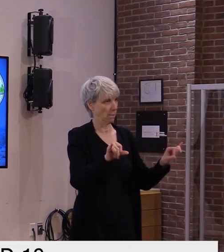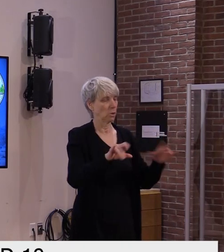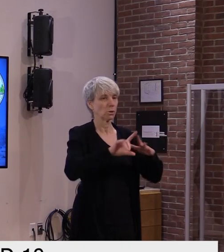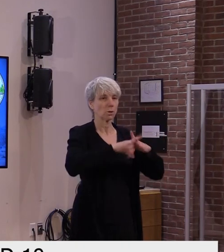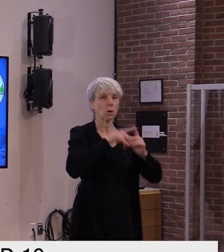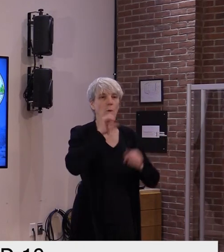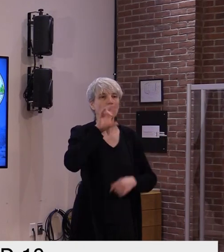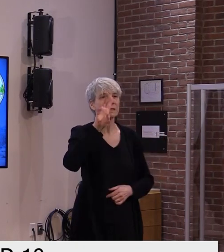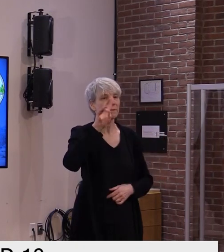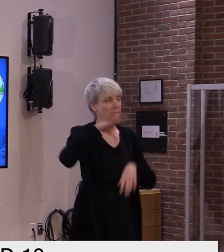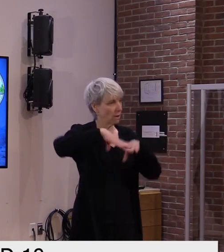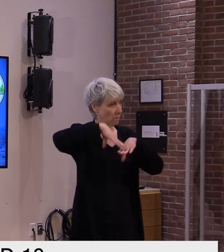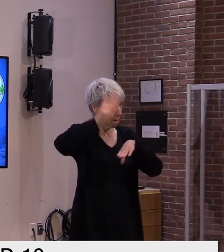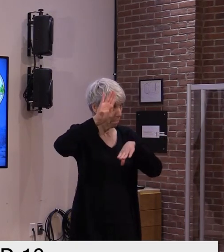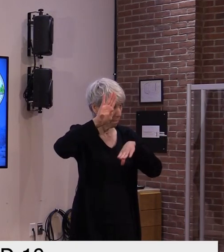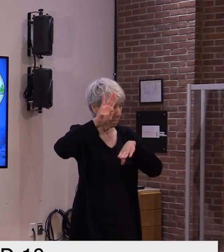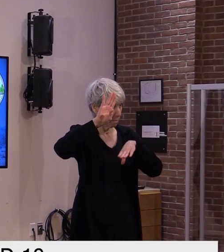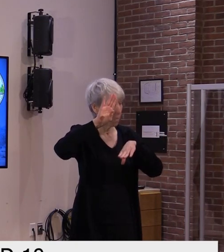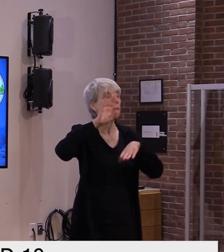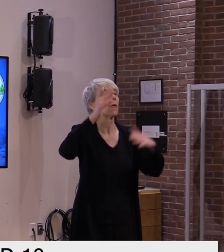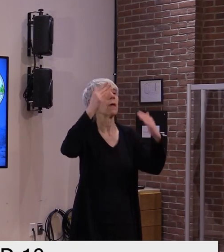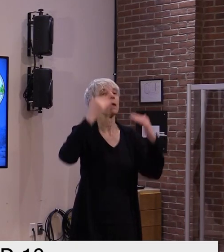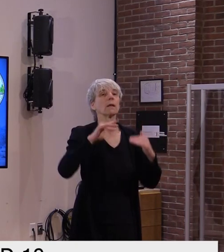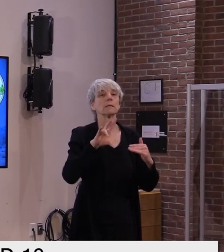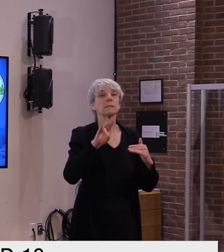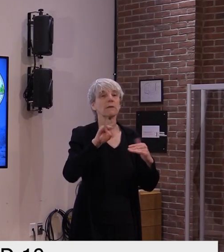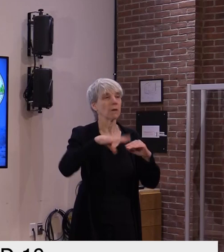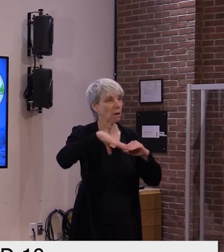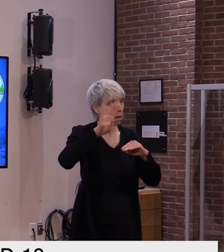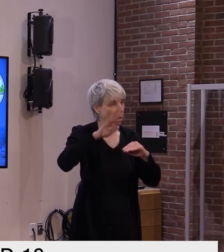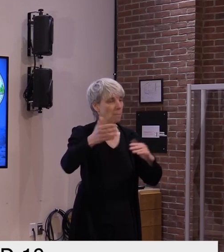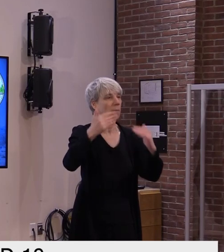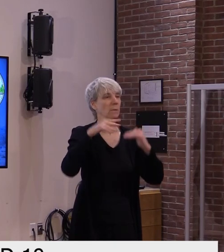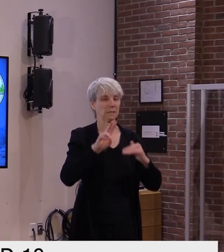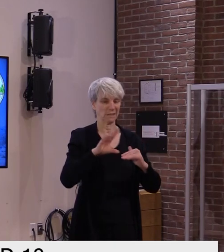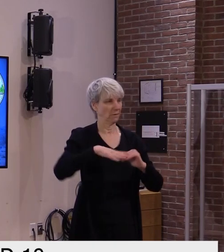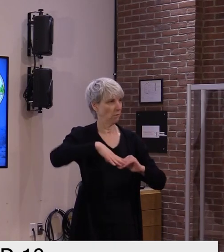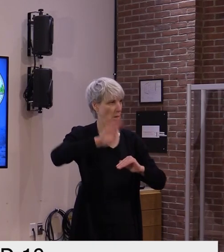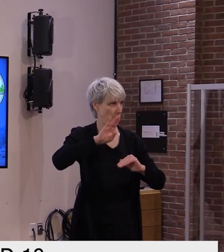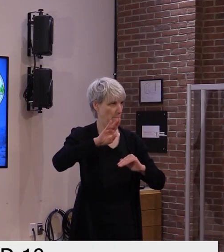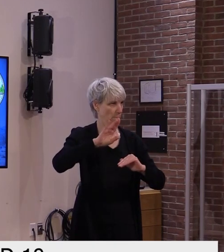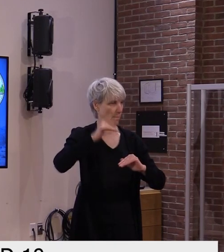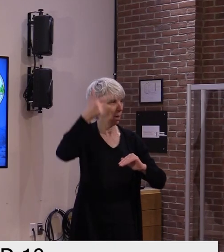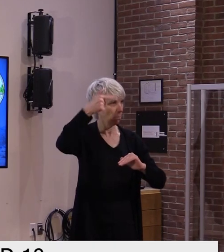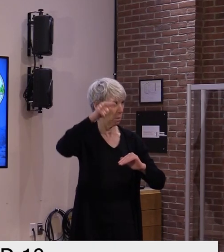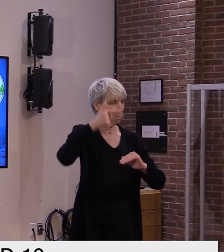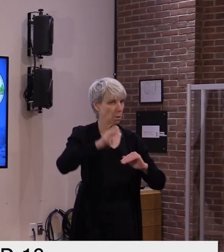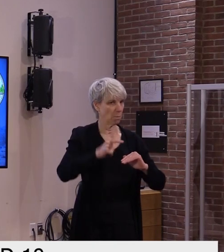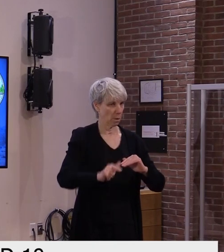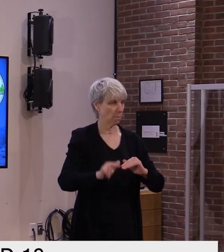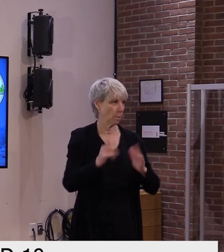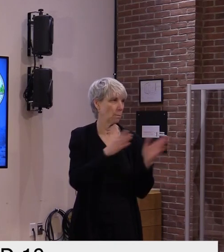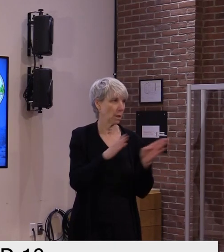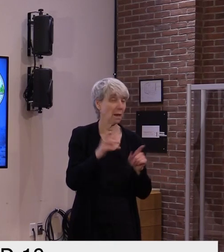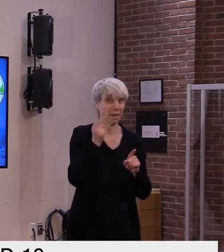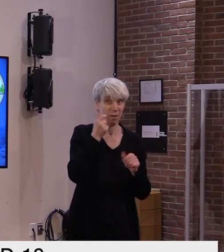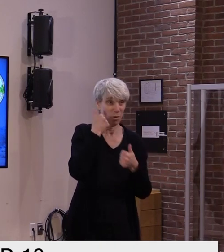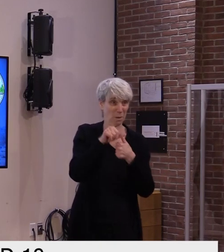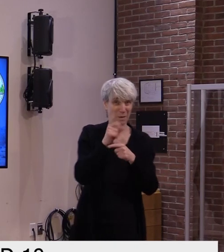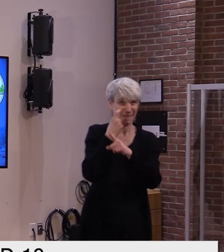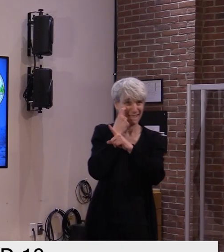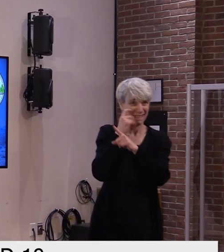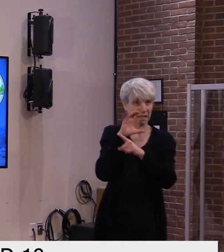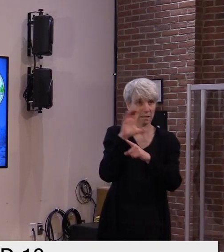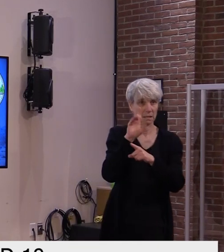We'll get more details. Dr. Levine had said that this was just released this morning, so we don't have all the details from